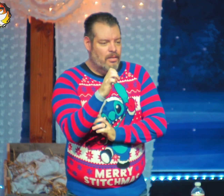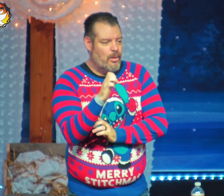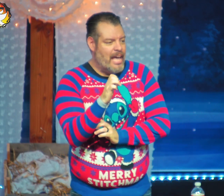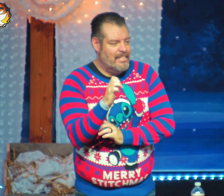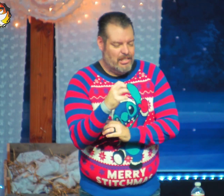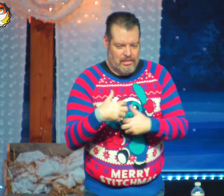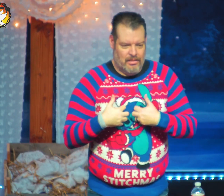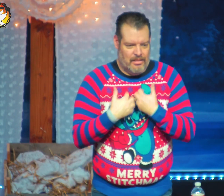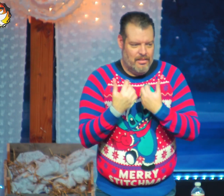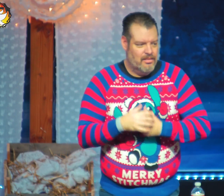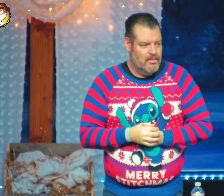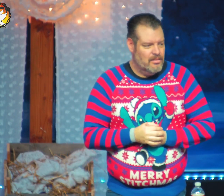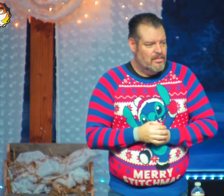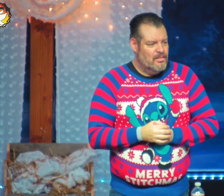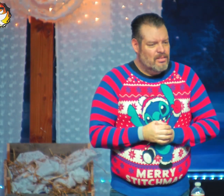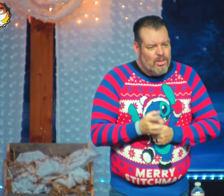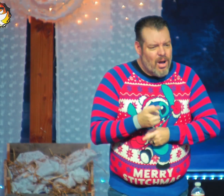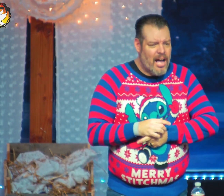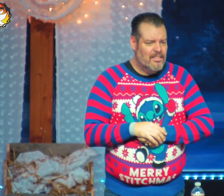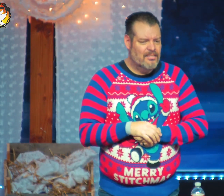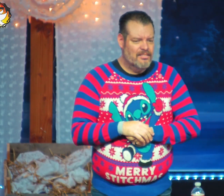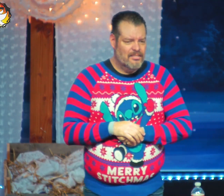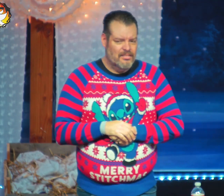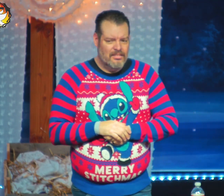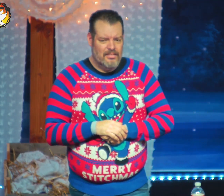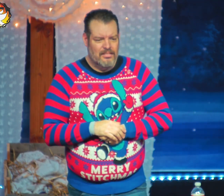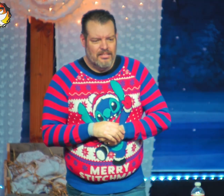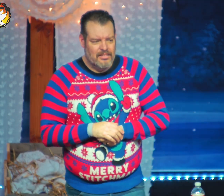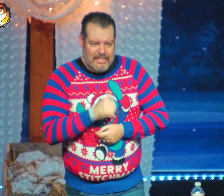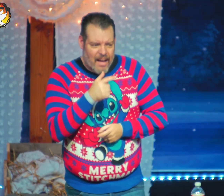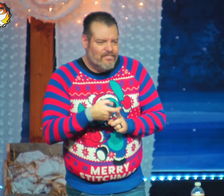Now, our minds, it's a battlefield.